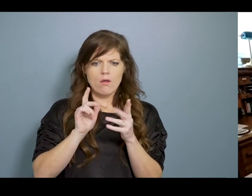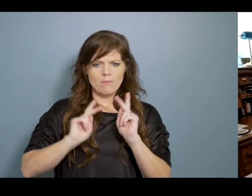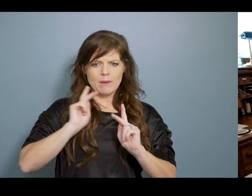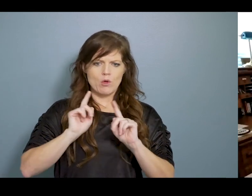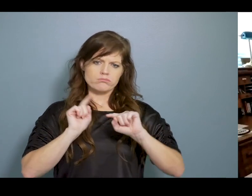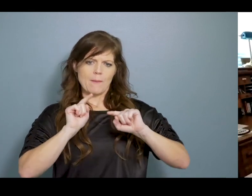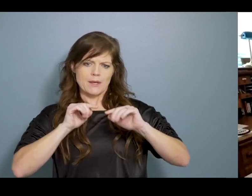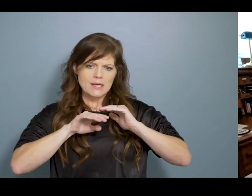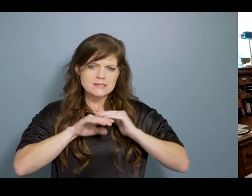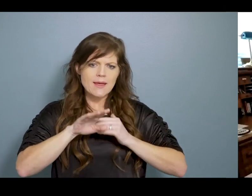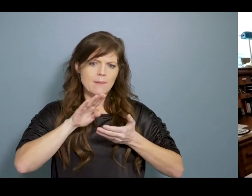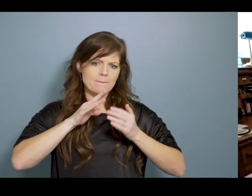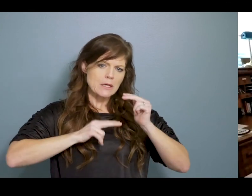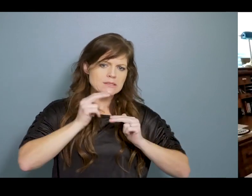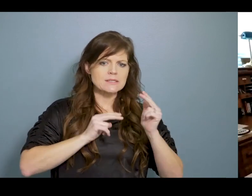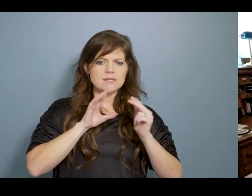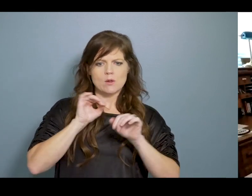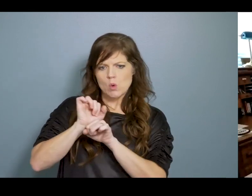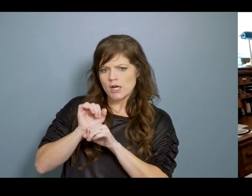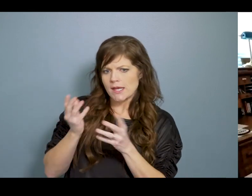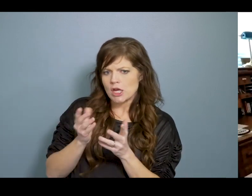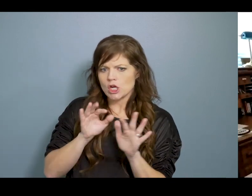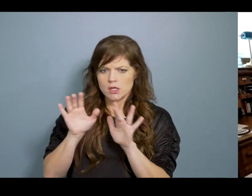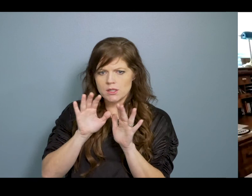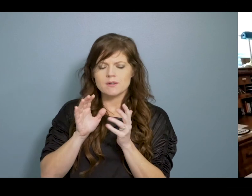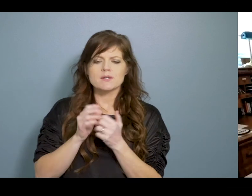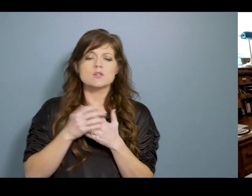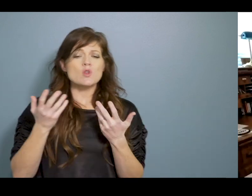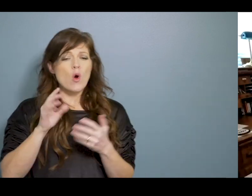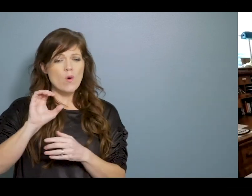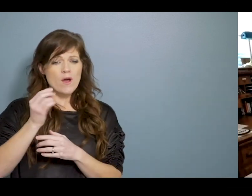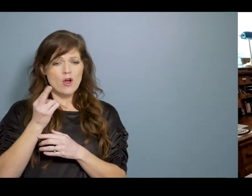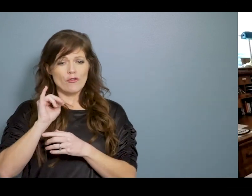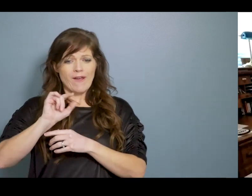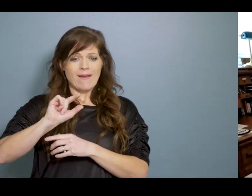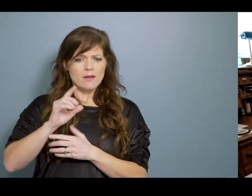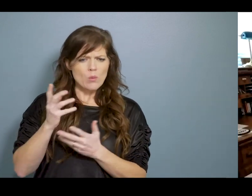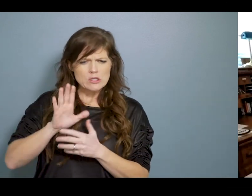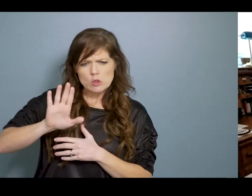I'd kind of pitch it over to you from that one, from the operational standpoint.